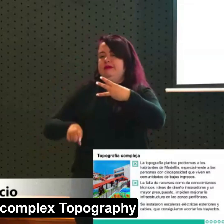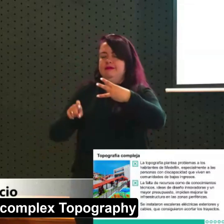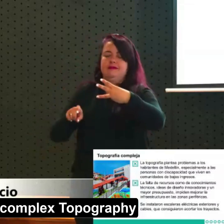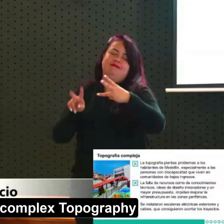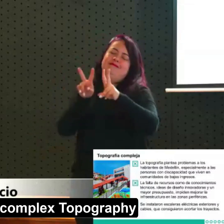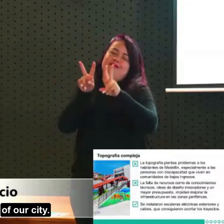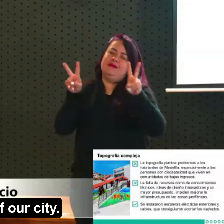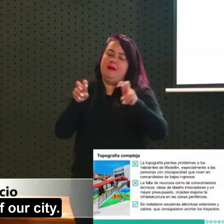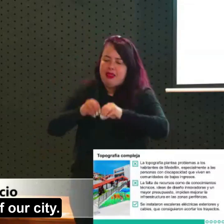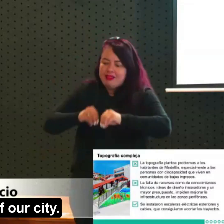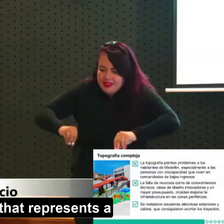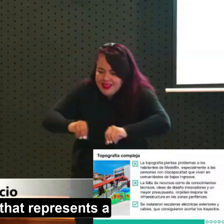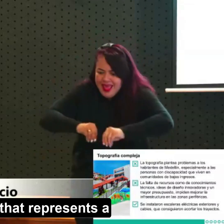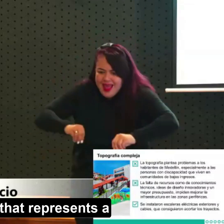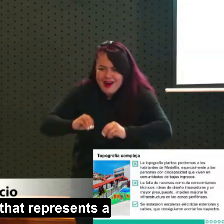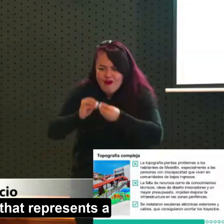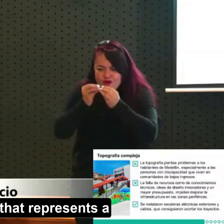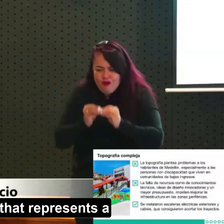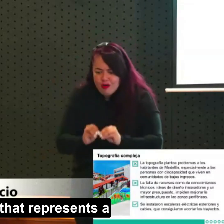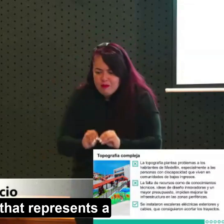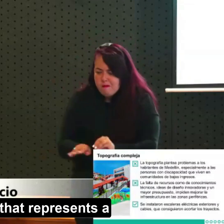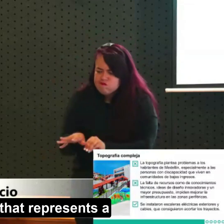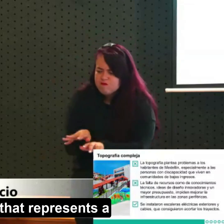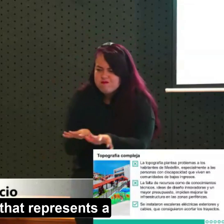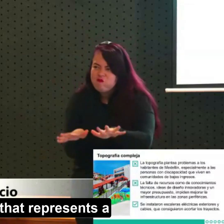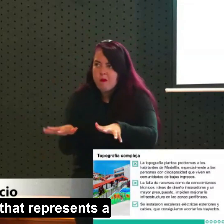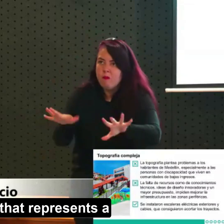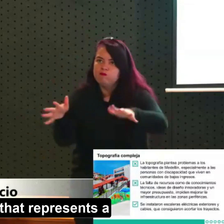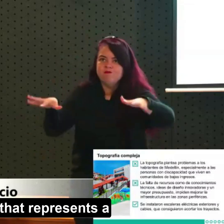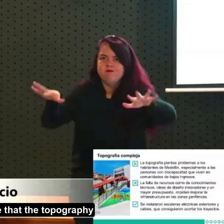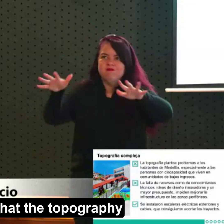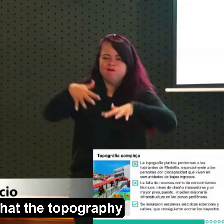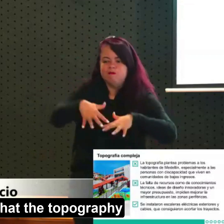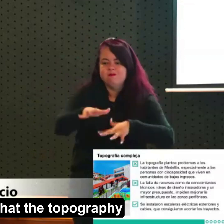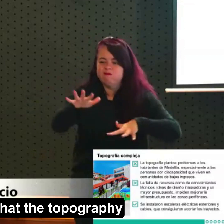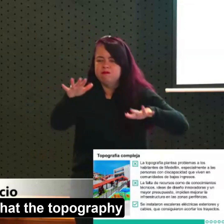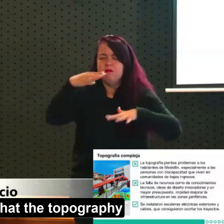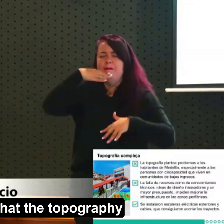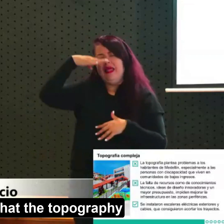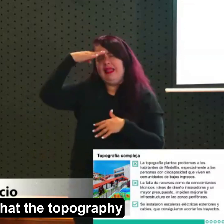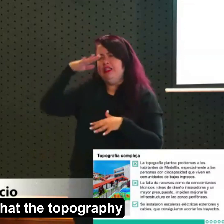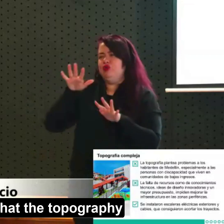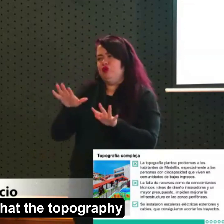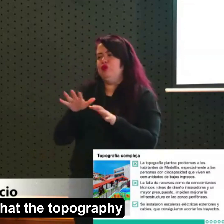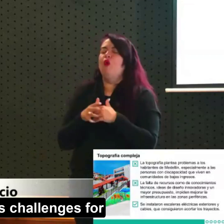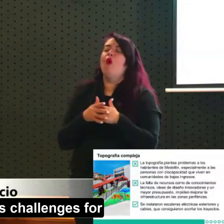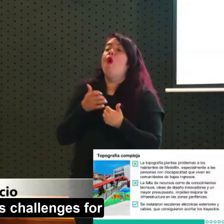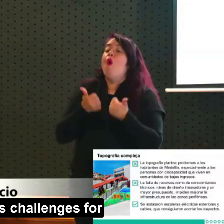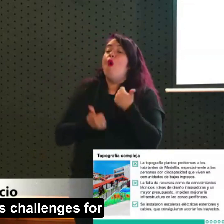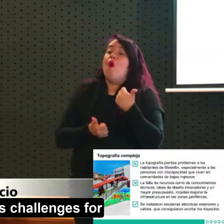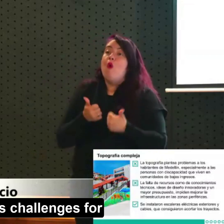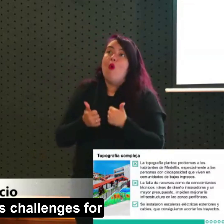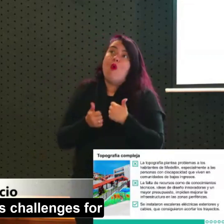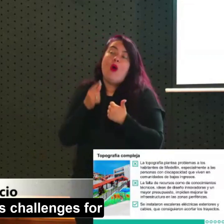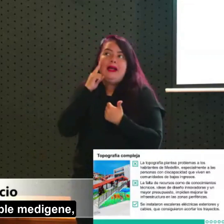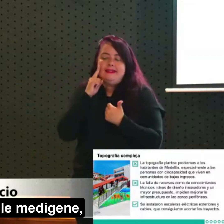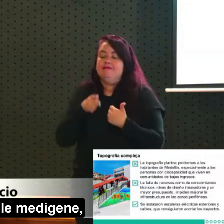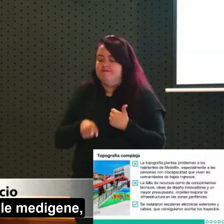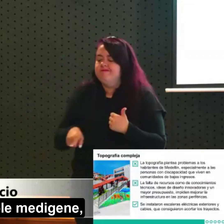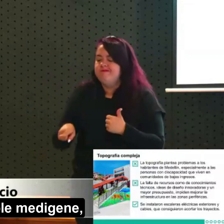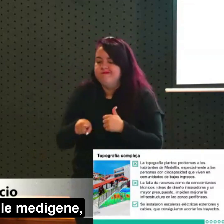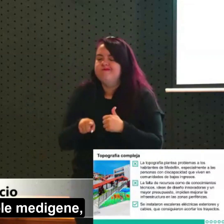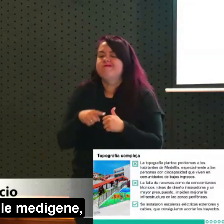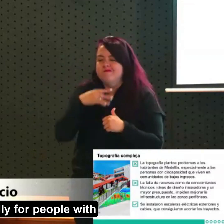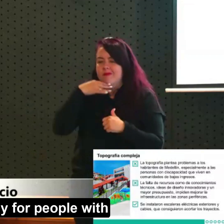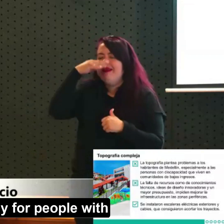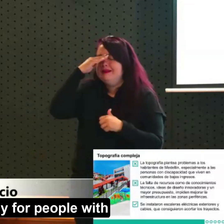complex topography of our city. The first that represents a challenge, that the topography presents challenges for people